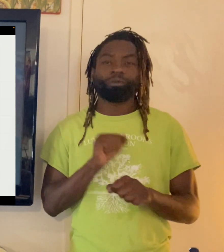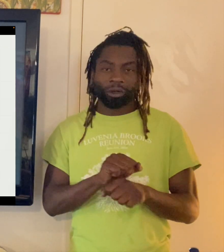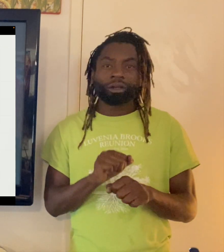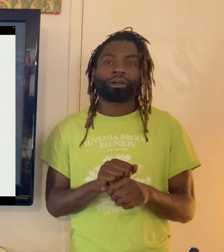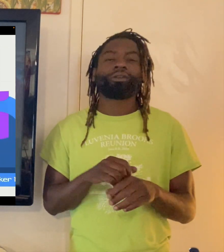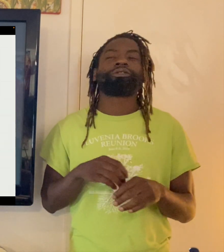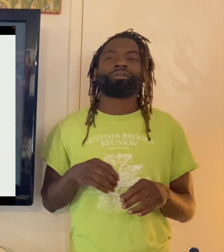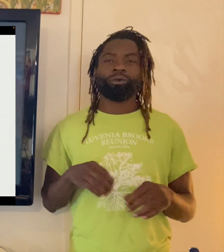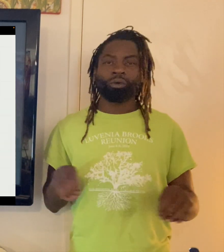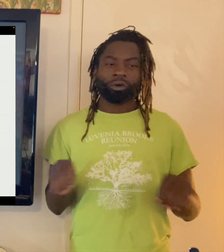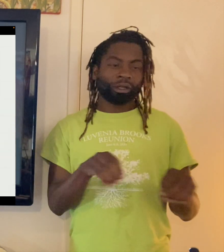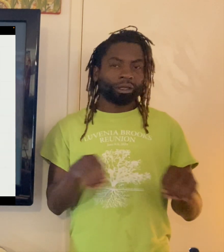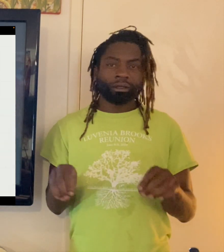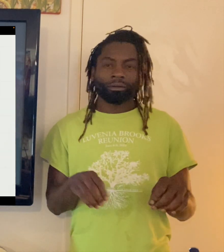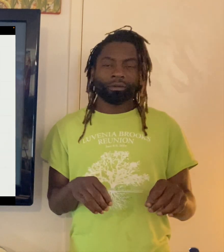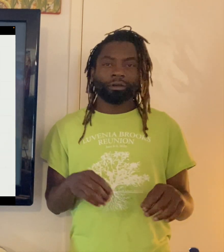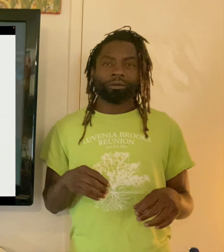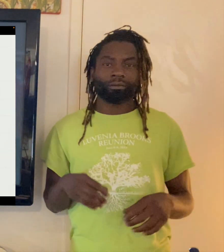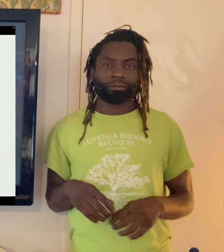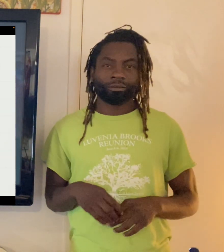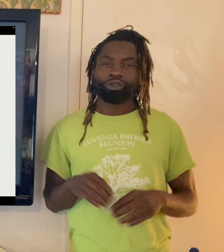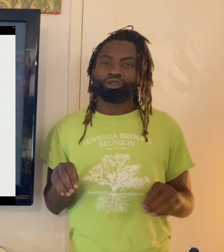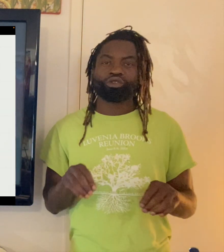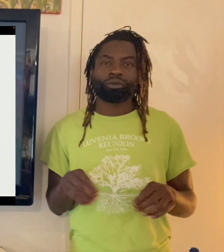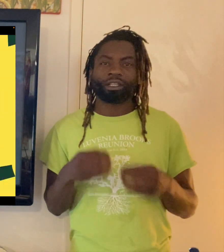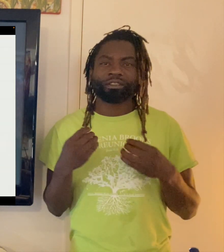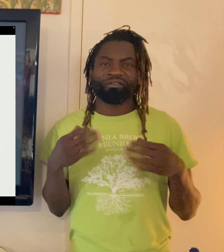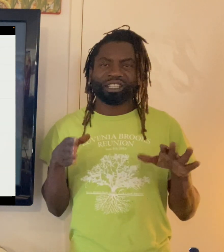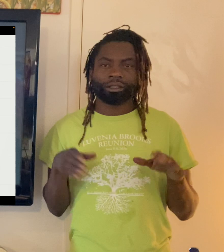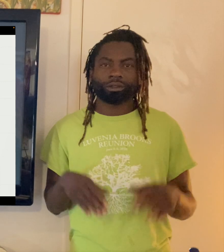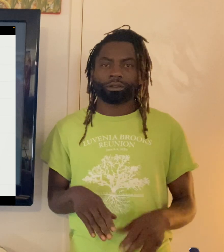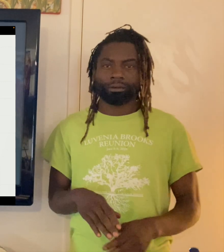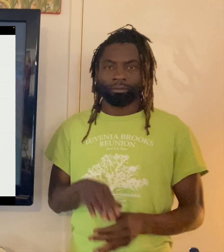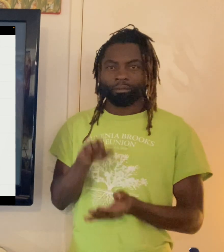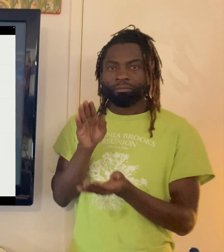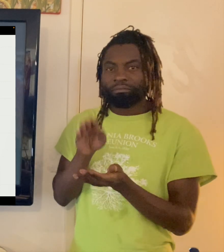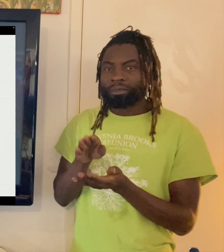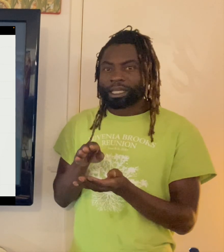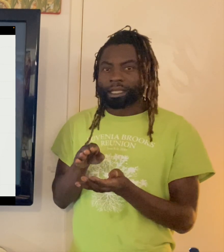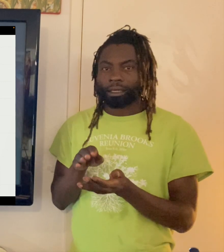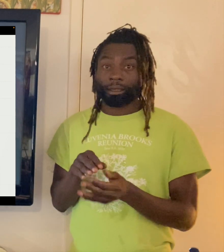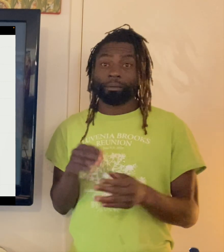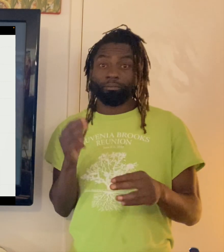that is all the time today we have for sorting shapes.